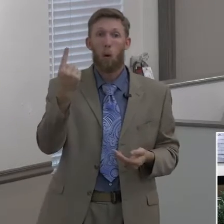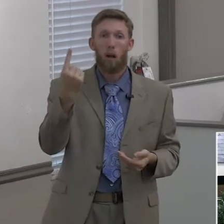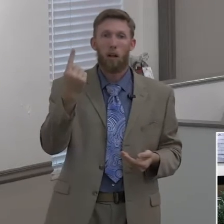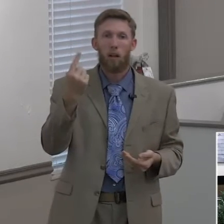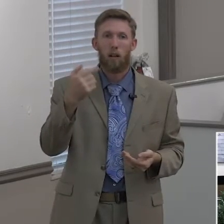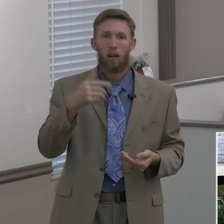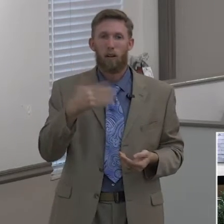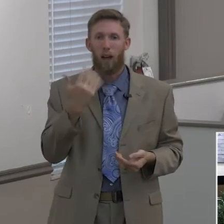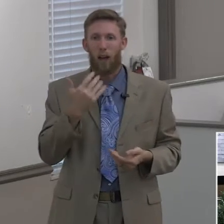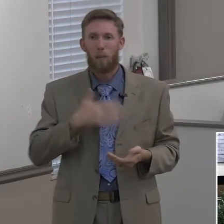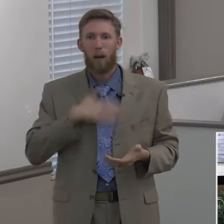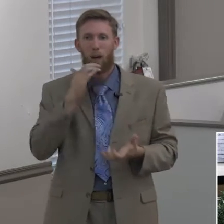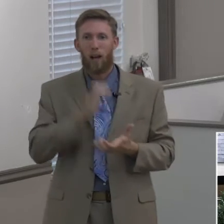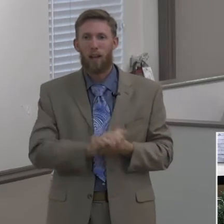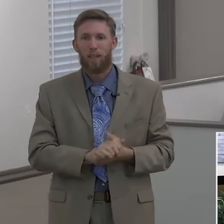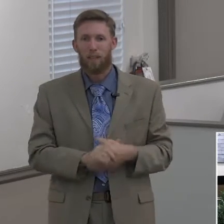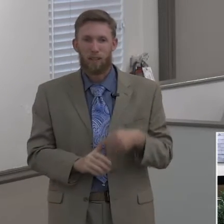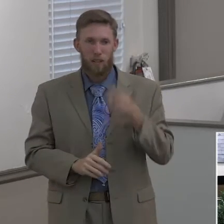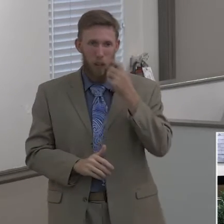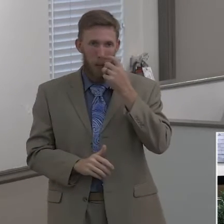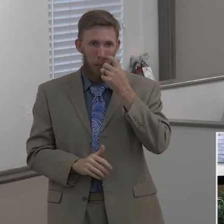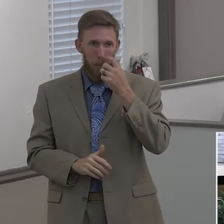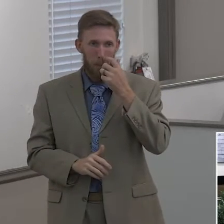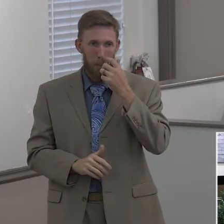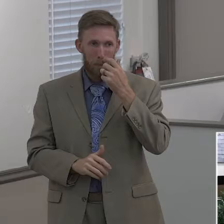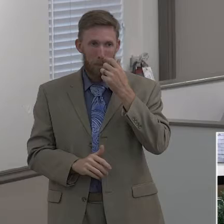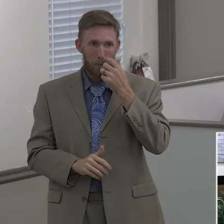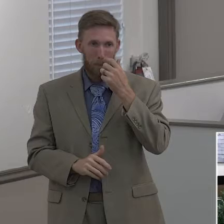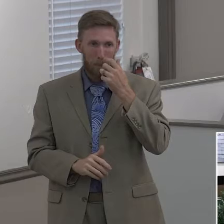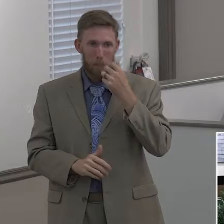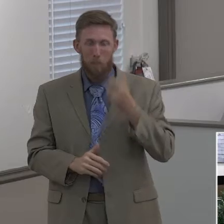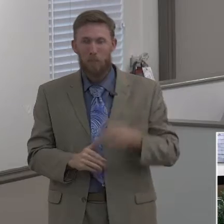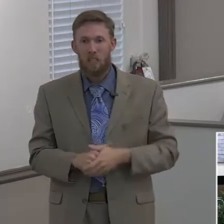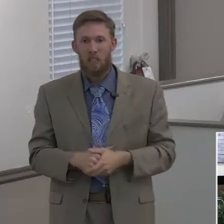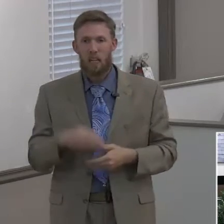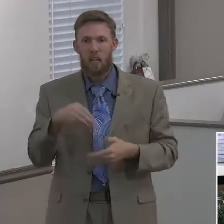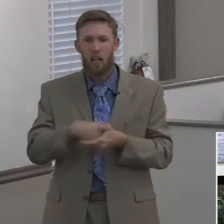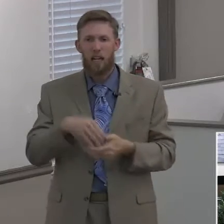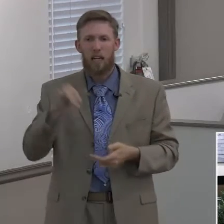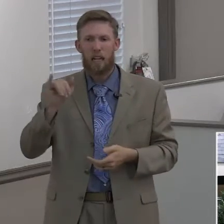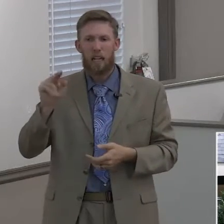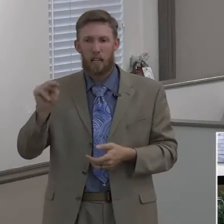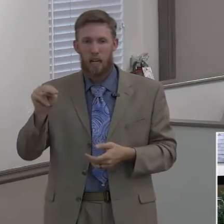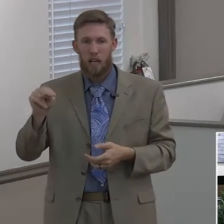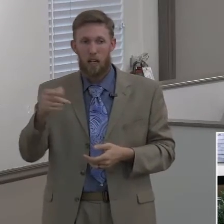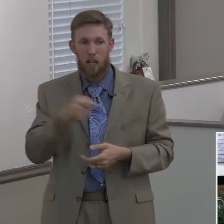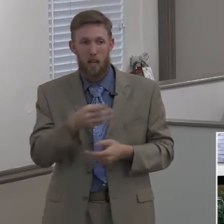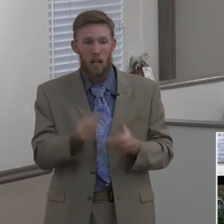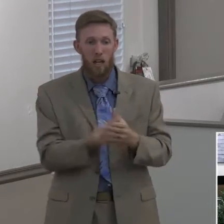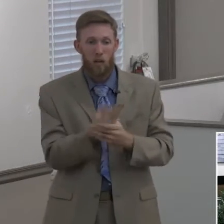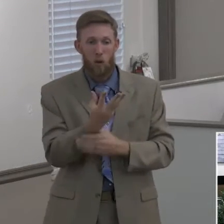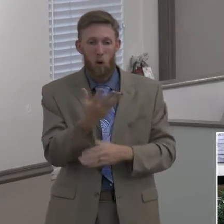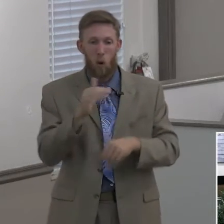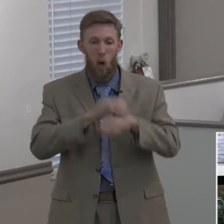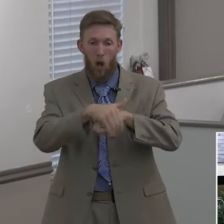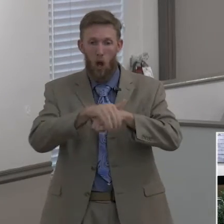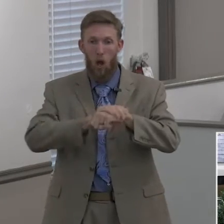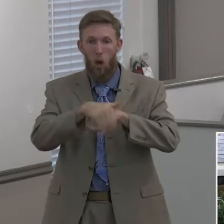One back in the back, my wife. Okay? And in Indiana, they grow corn.